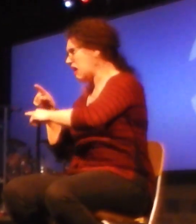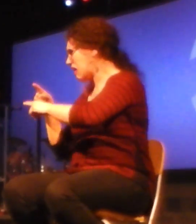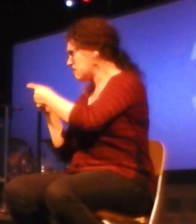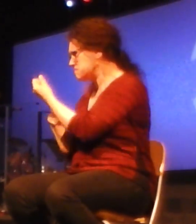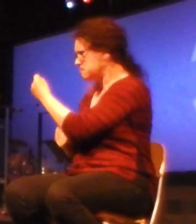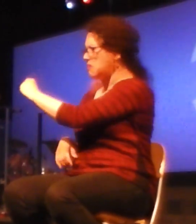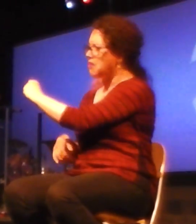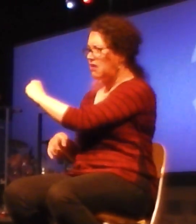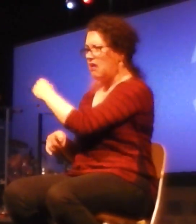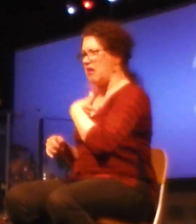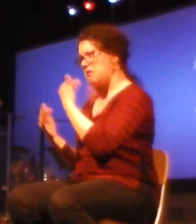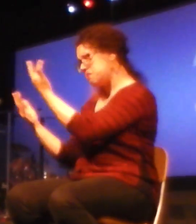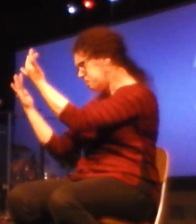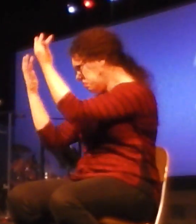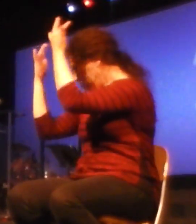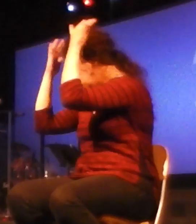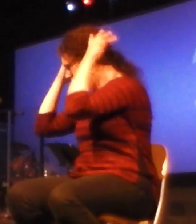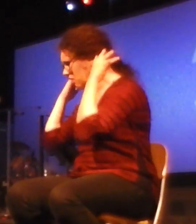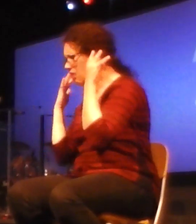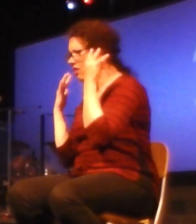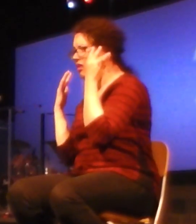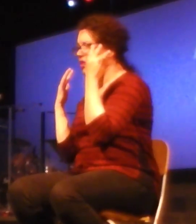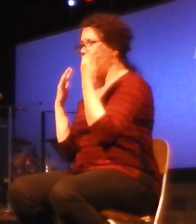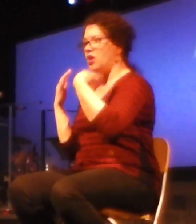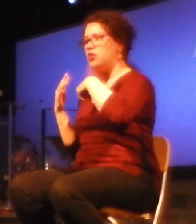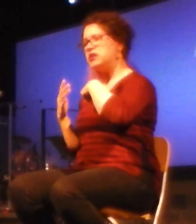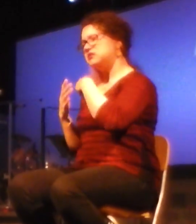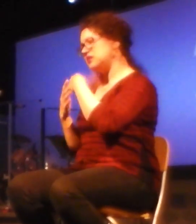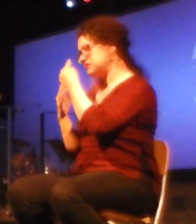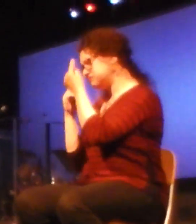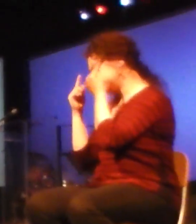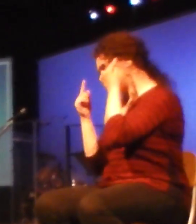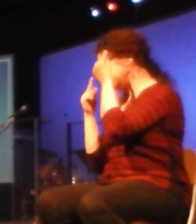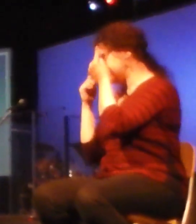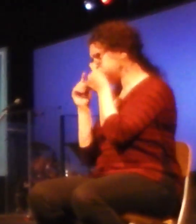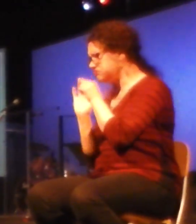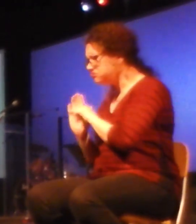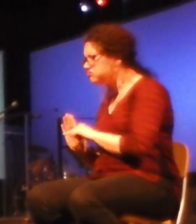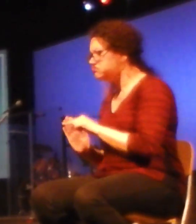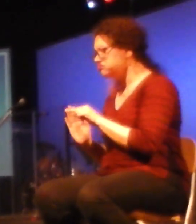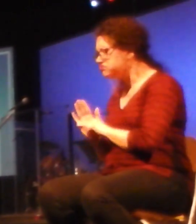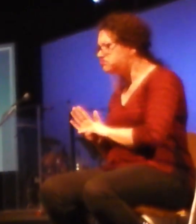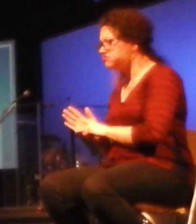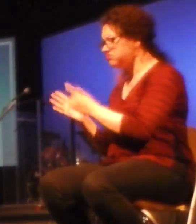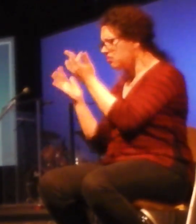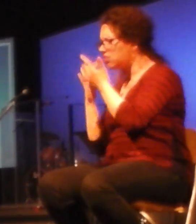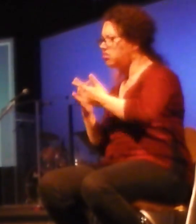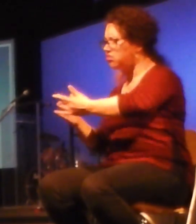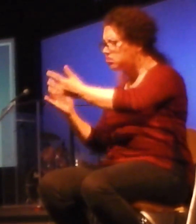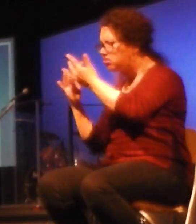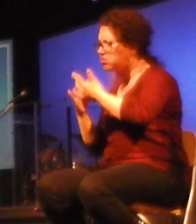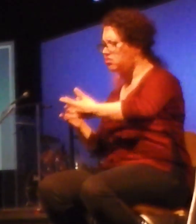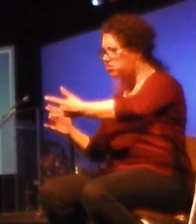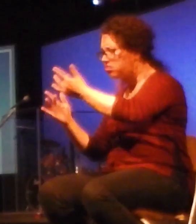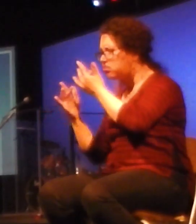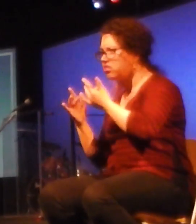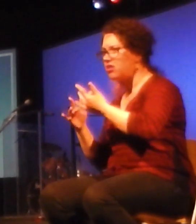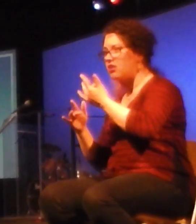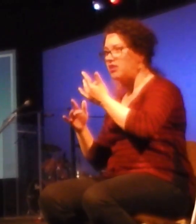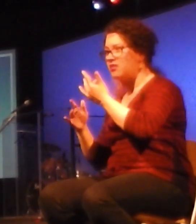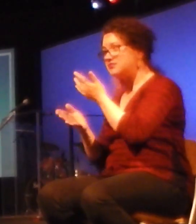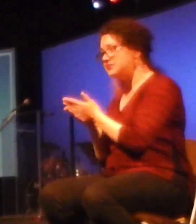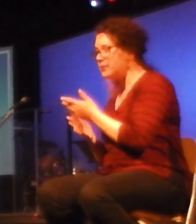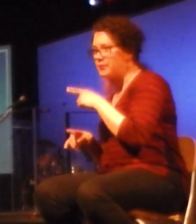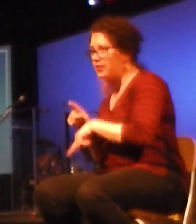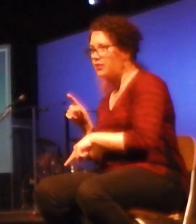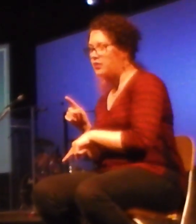just sit. And all that happens in that moment is we wallow in our self-pity. And we can't get over it, and what God wants to do